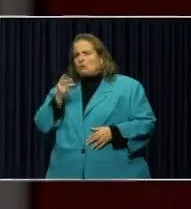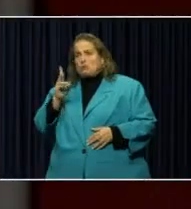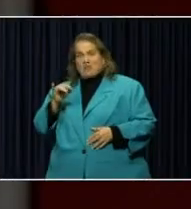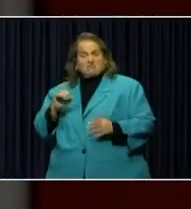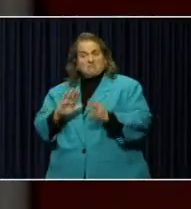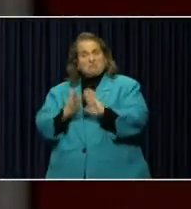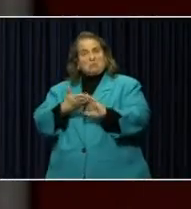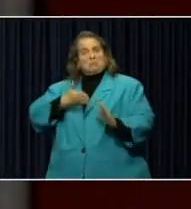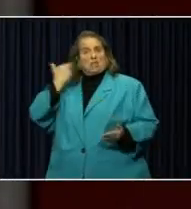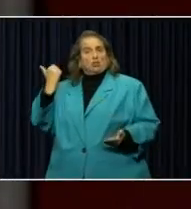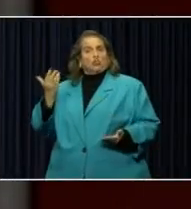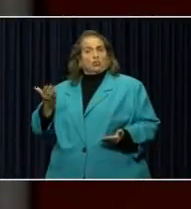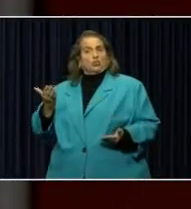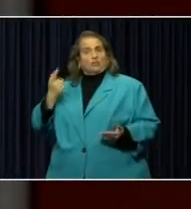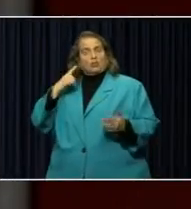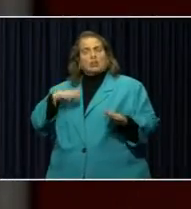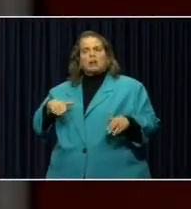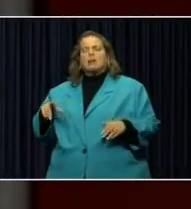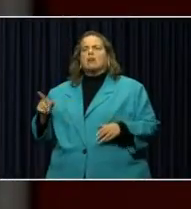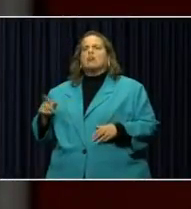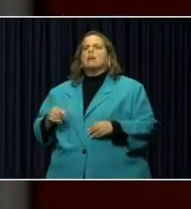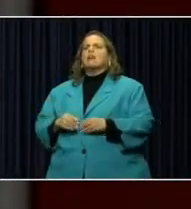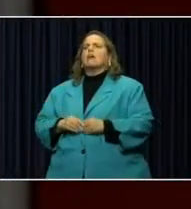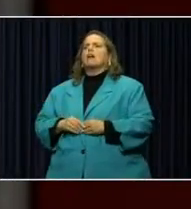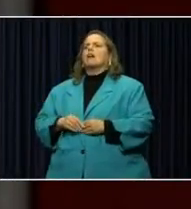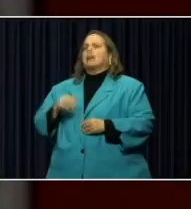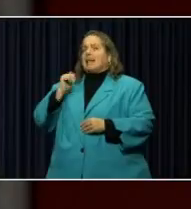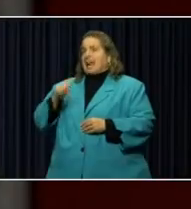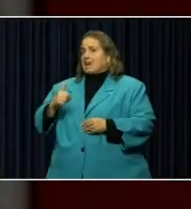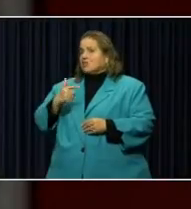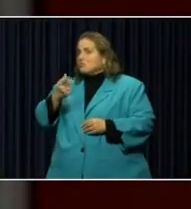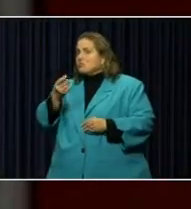better. Can we try some coping skills?